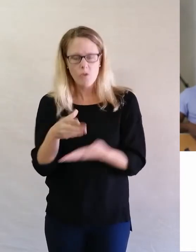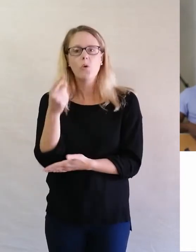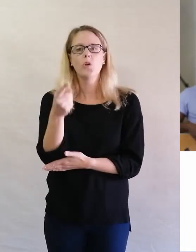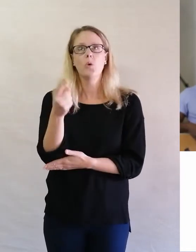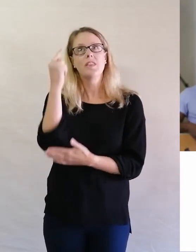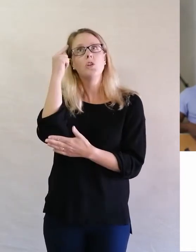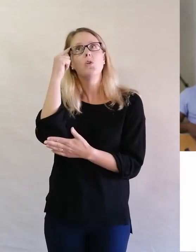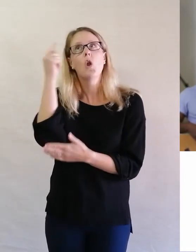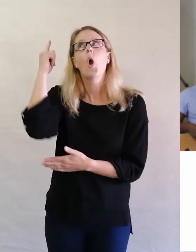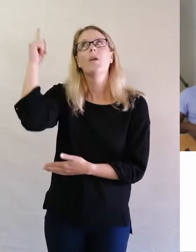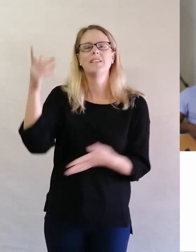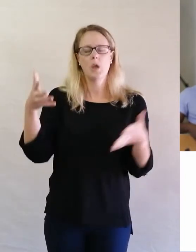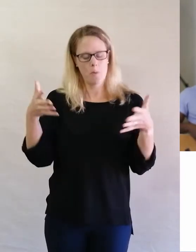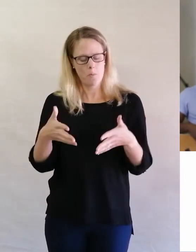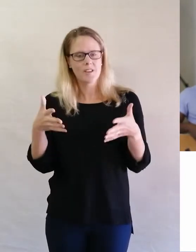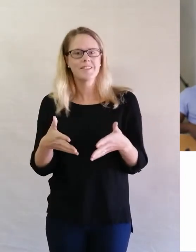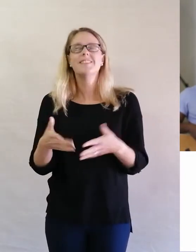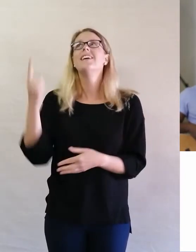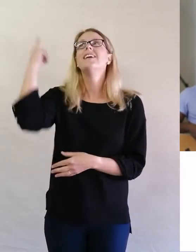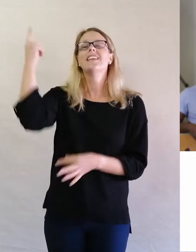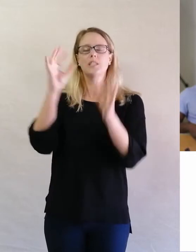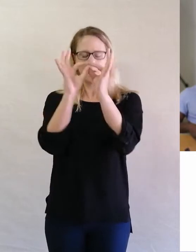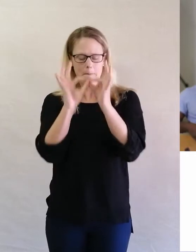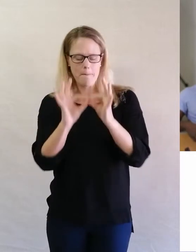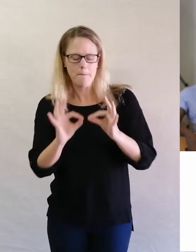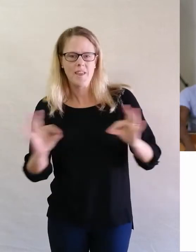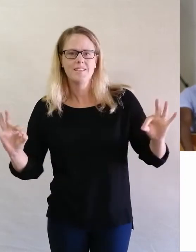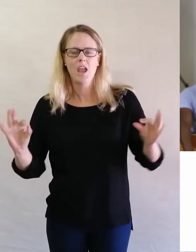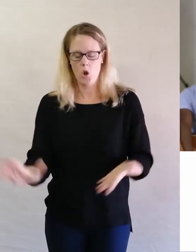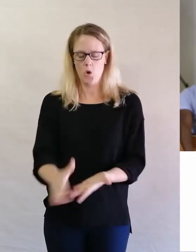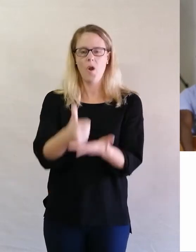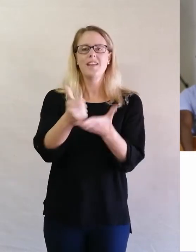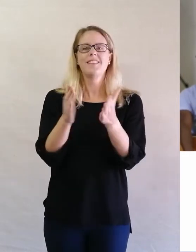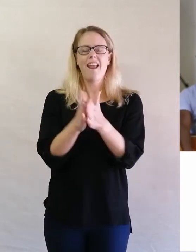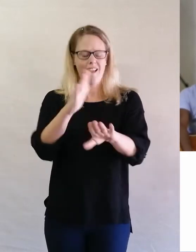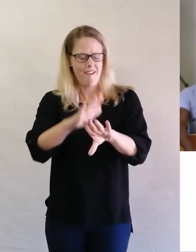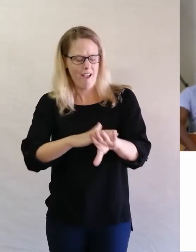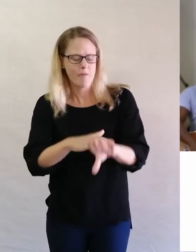that you know God's presence, God's peace, God's grace, and comfort.